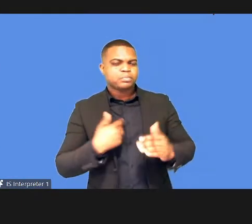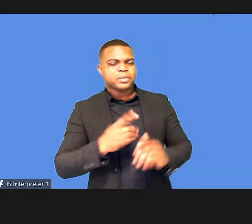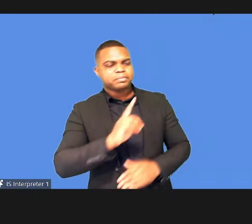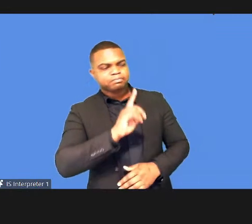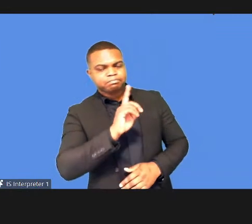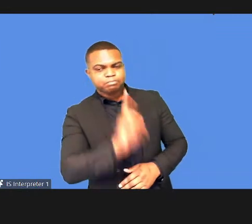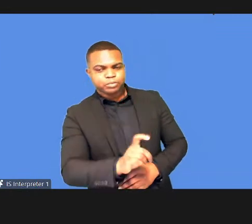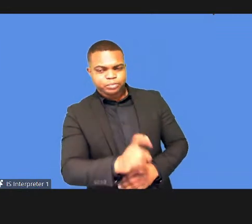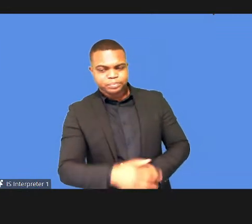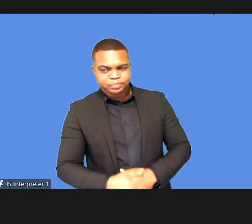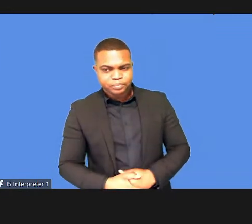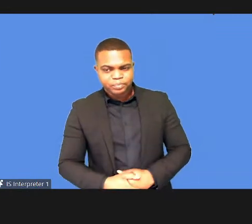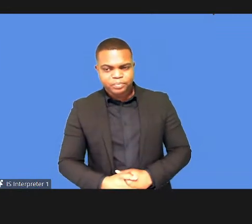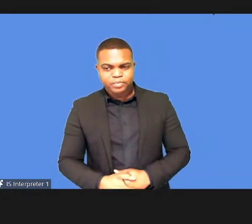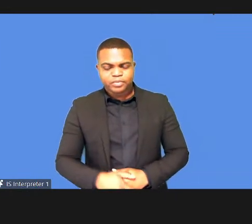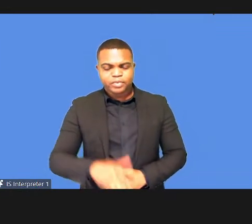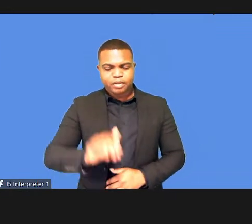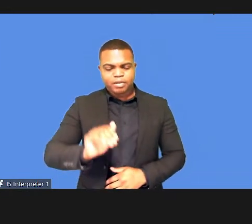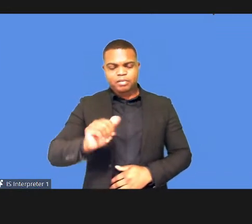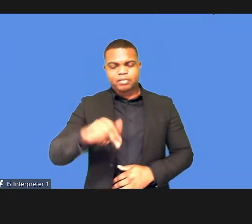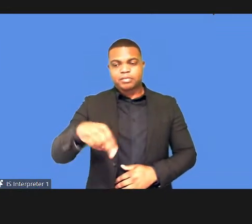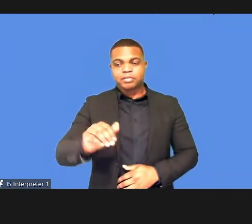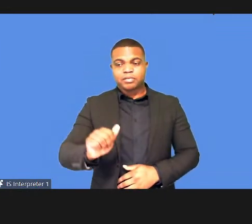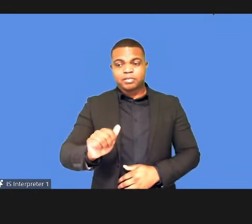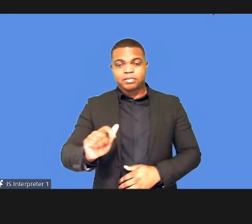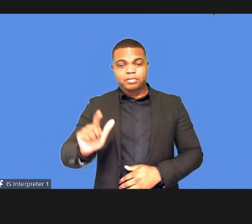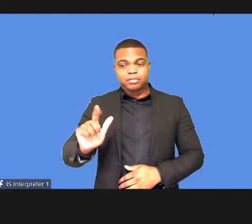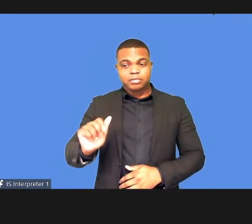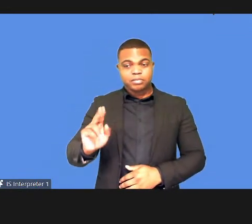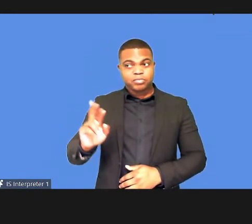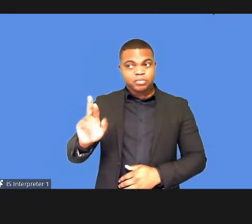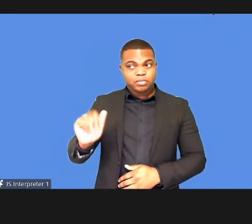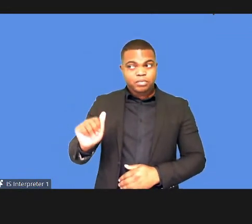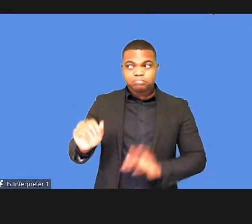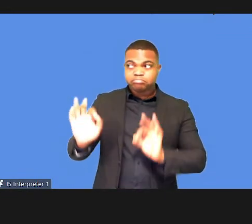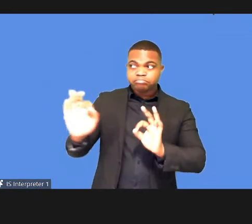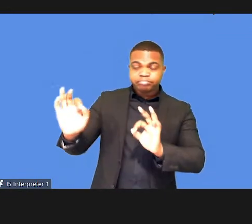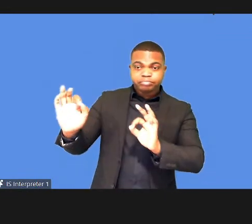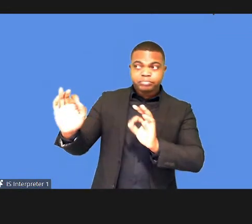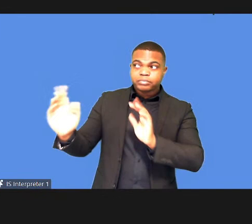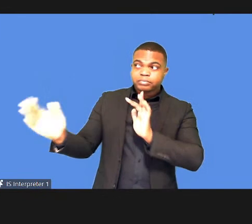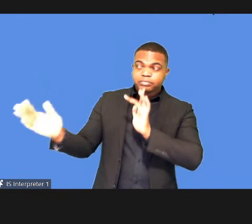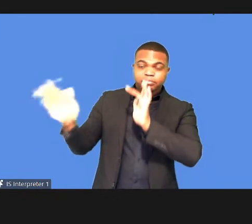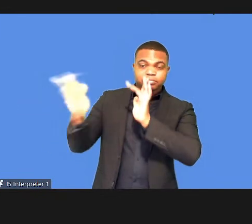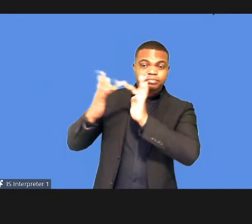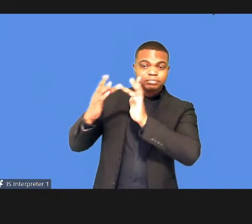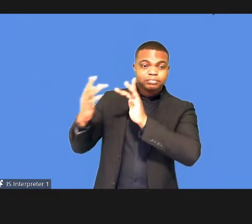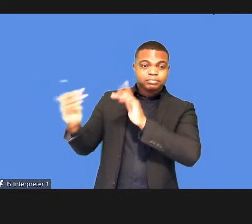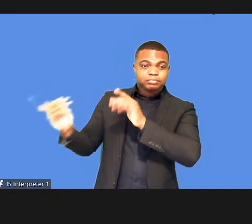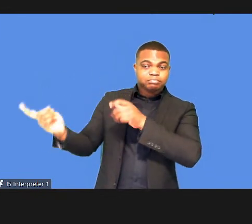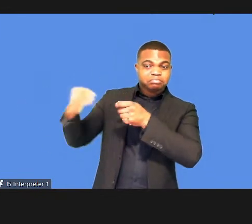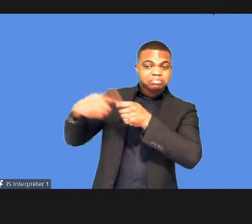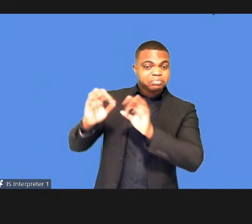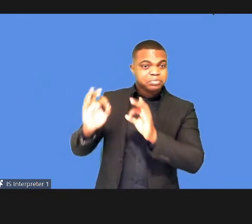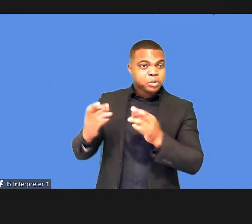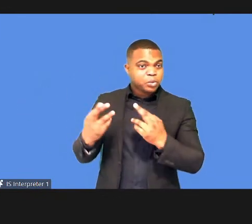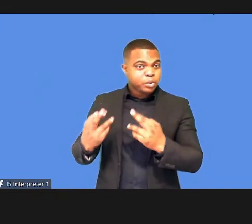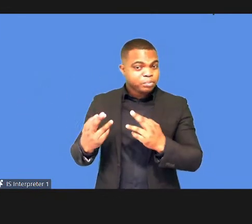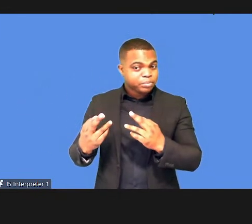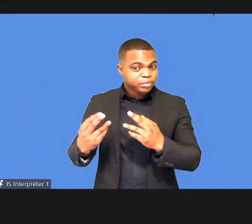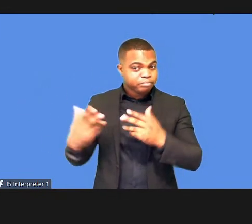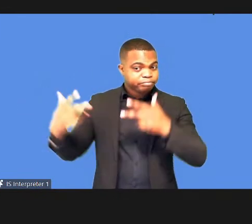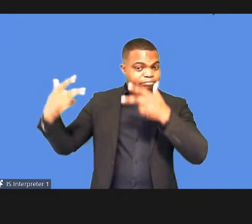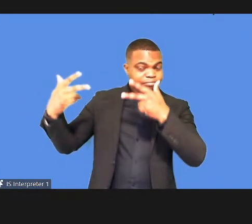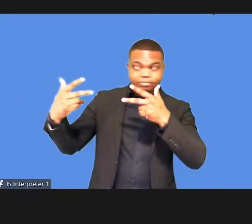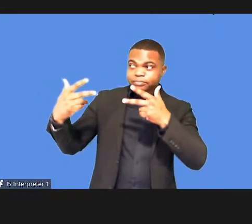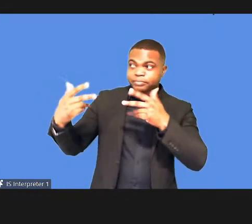online to begin with our intervention, basically sharing with us how accurate